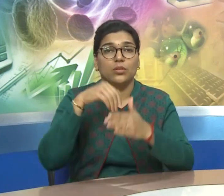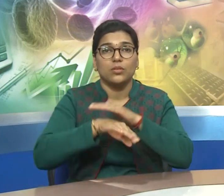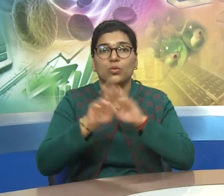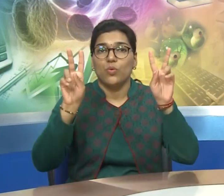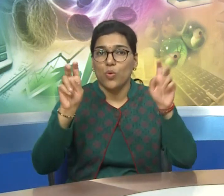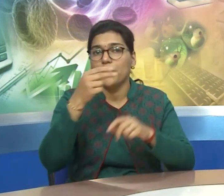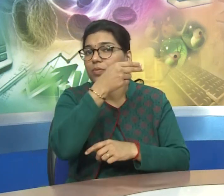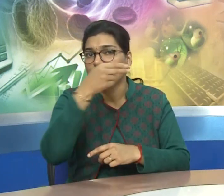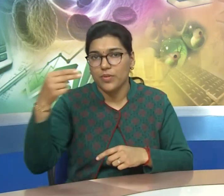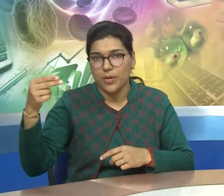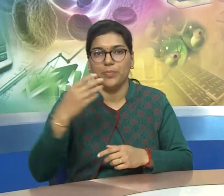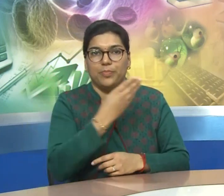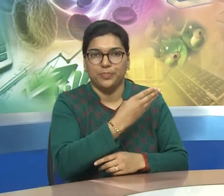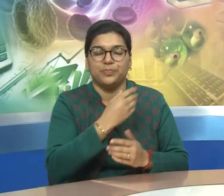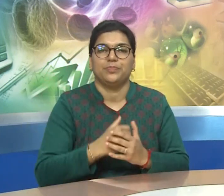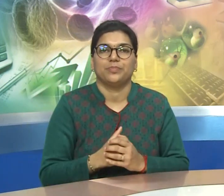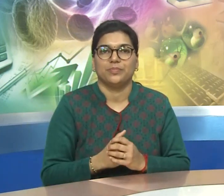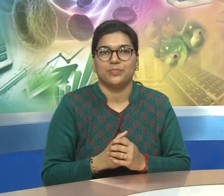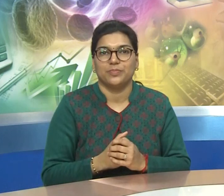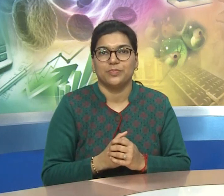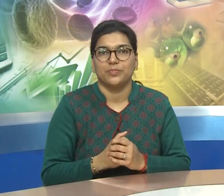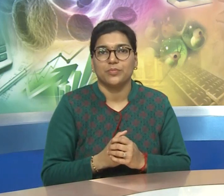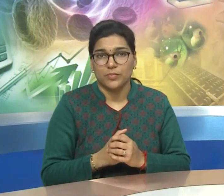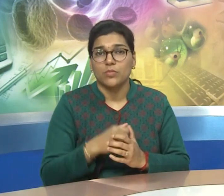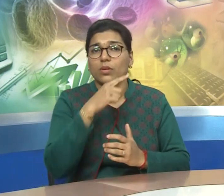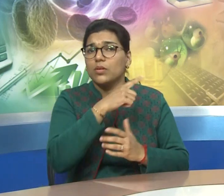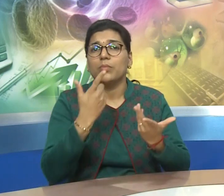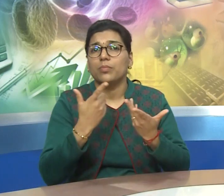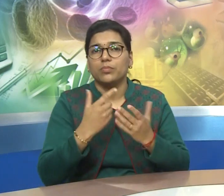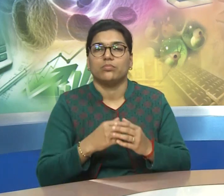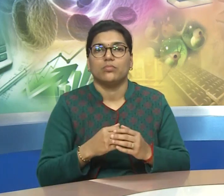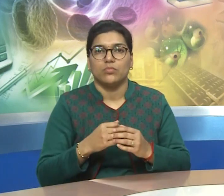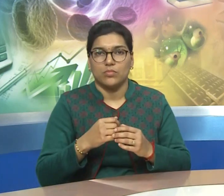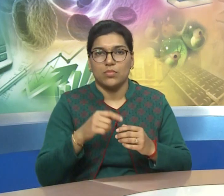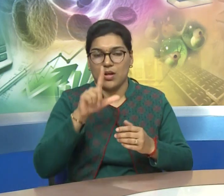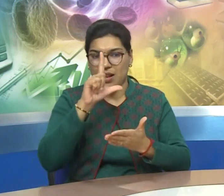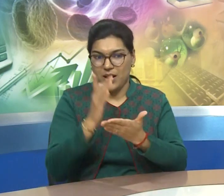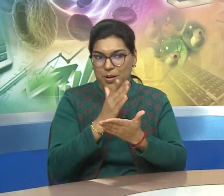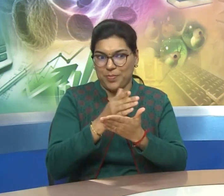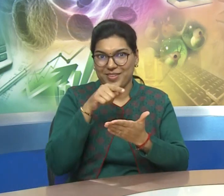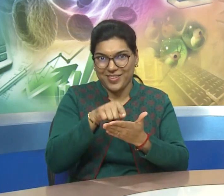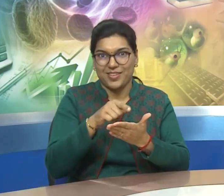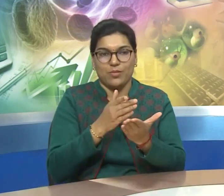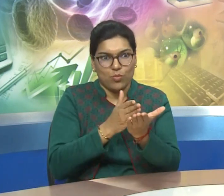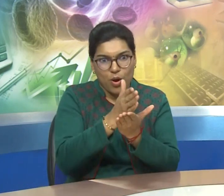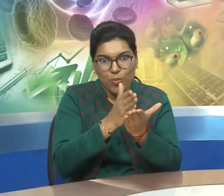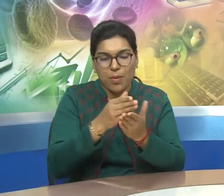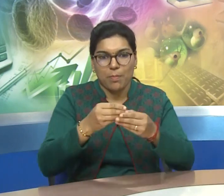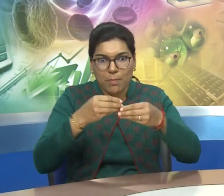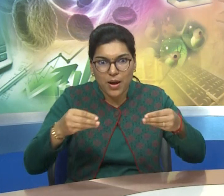doing lesson number 10. Name of the lesson is shown on the screen. It is Processing of